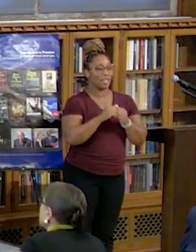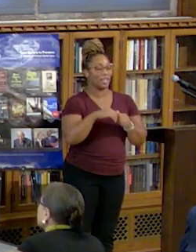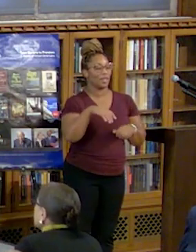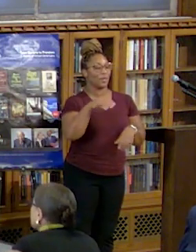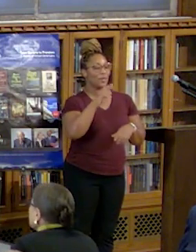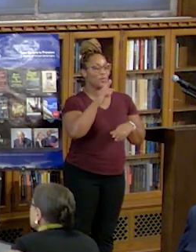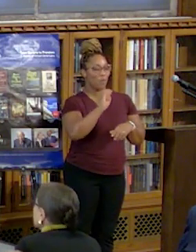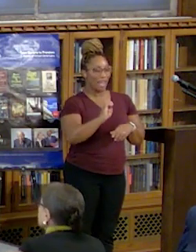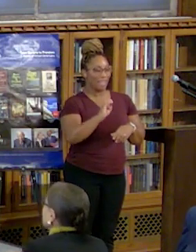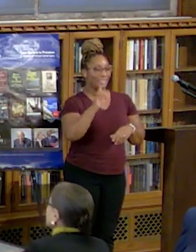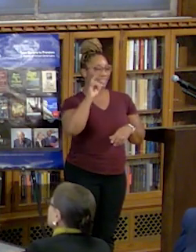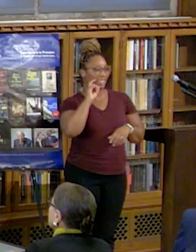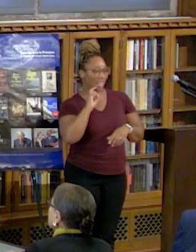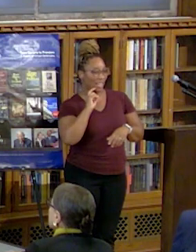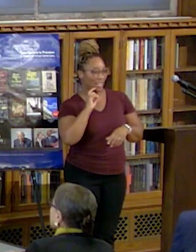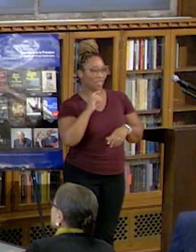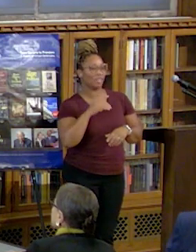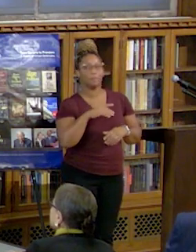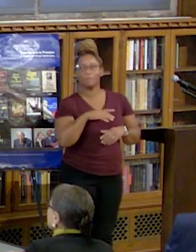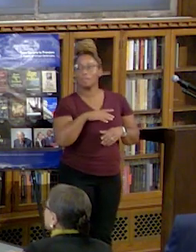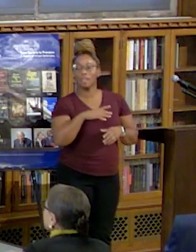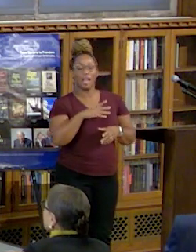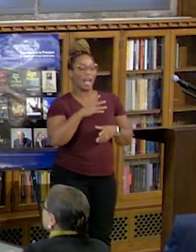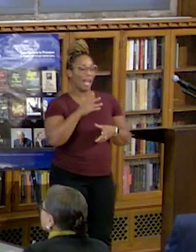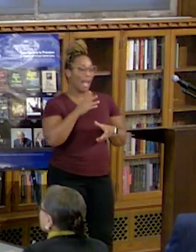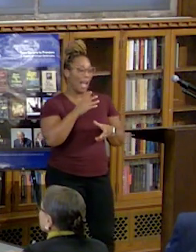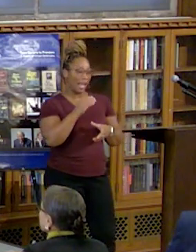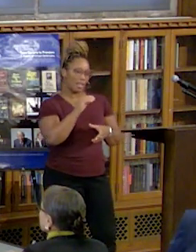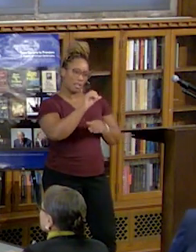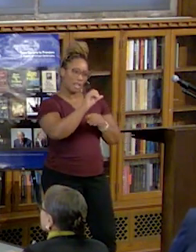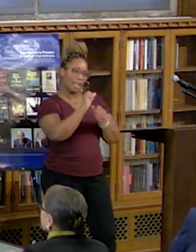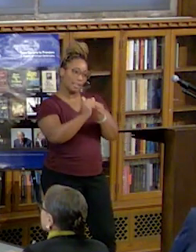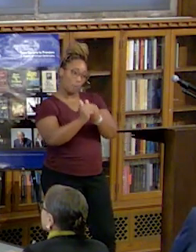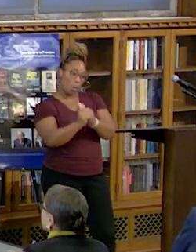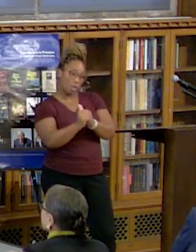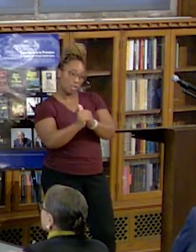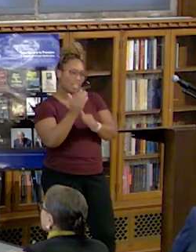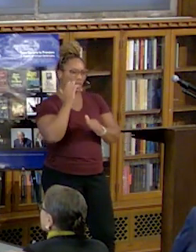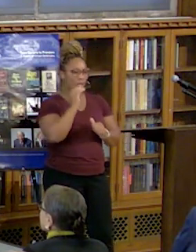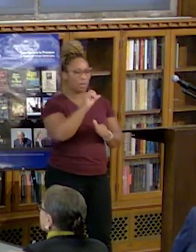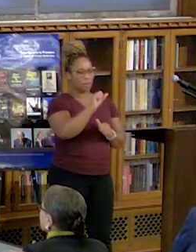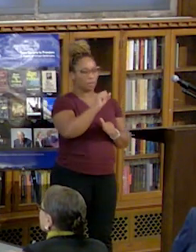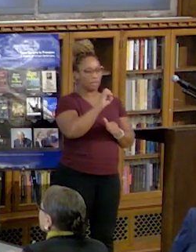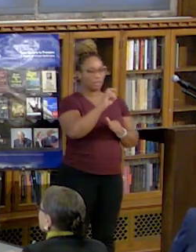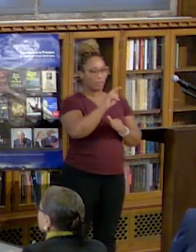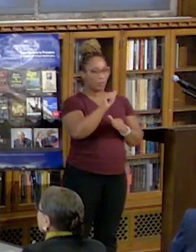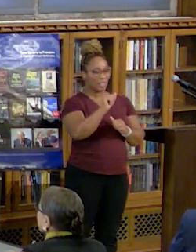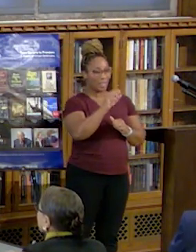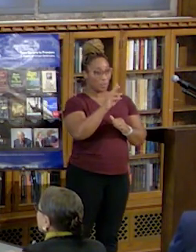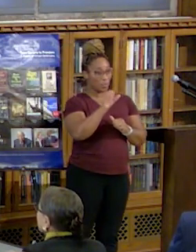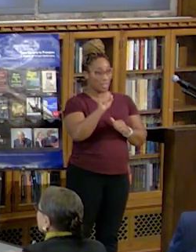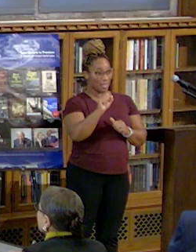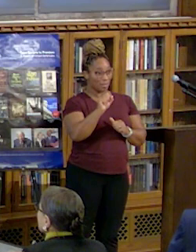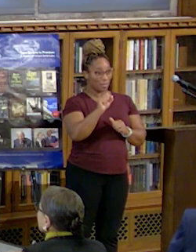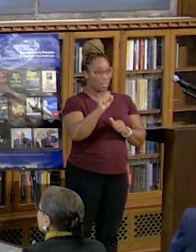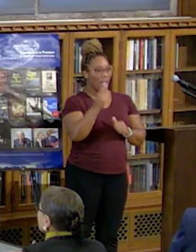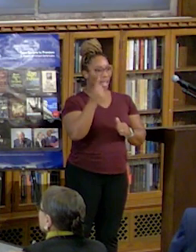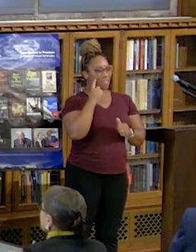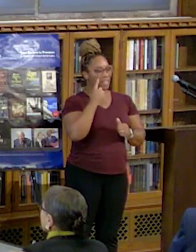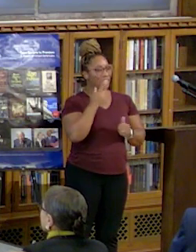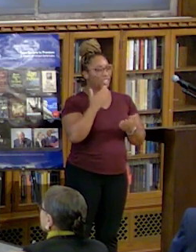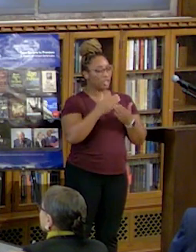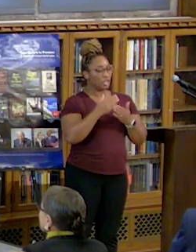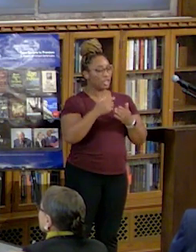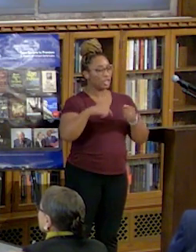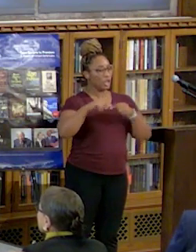Sport you know with an interest in in all the accomplishments of Serena Williams I think there it's imperative that we go back and think about Alex Coachman and all of the